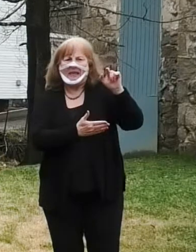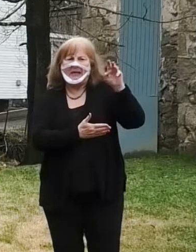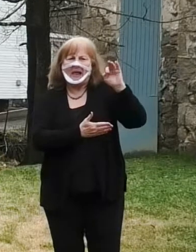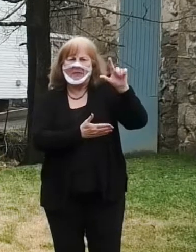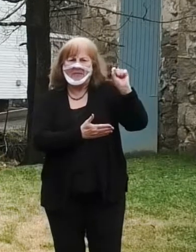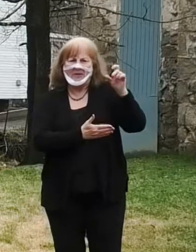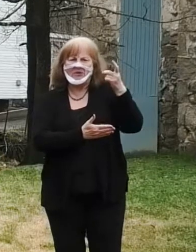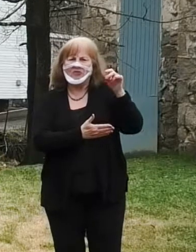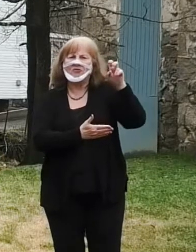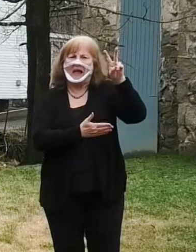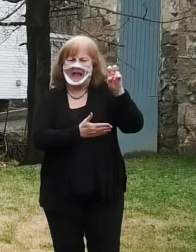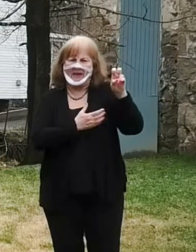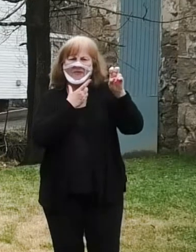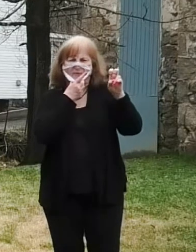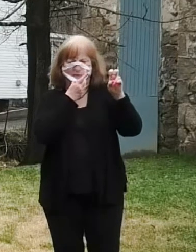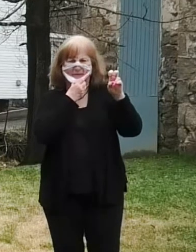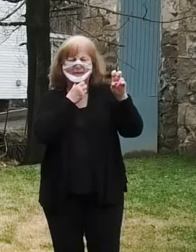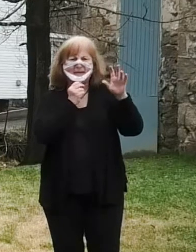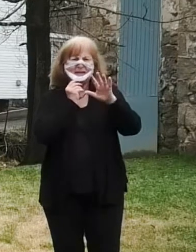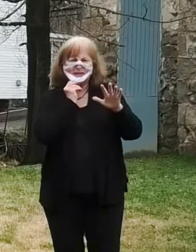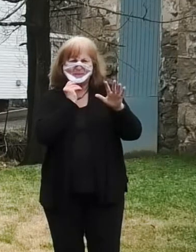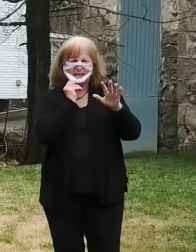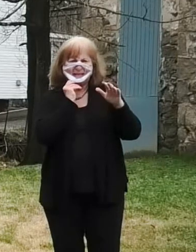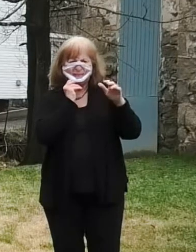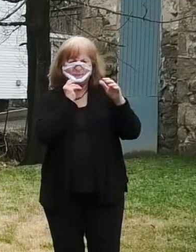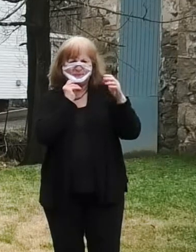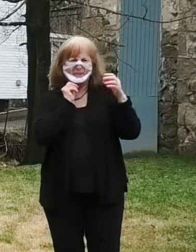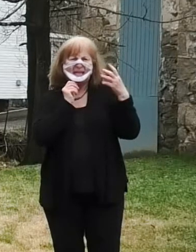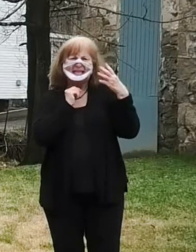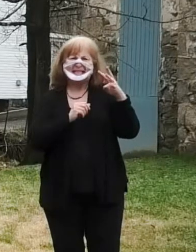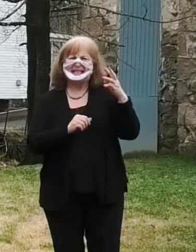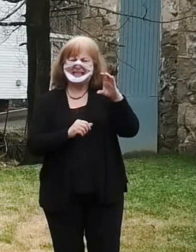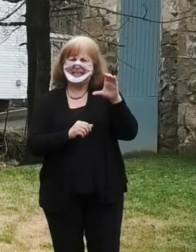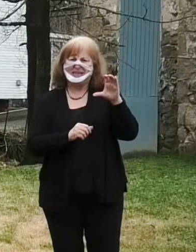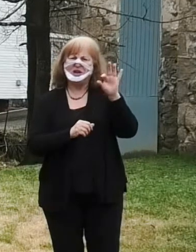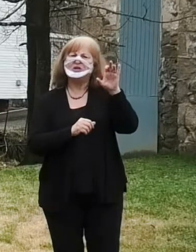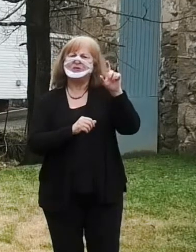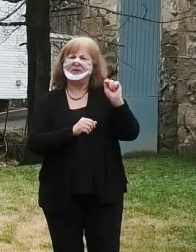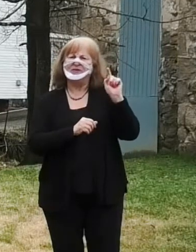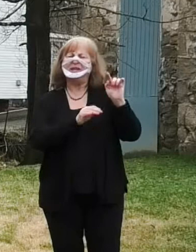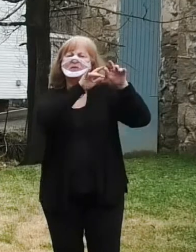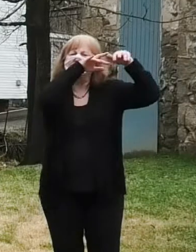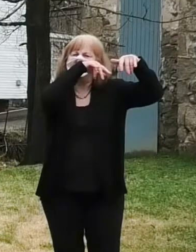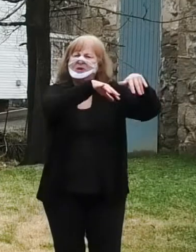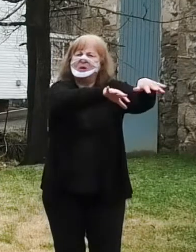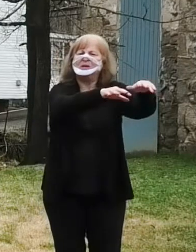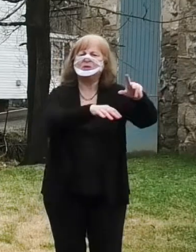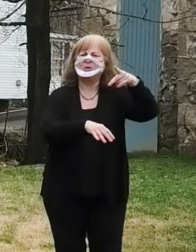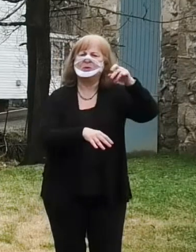and runs approximately 1,600 feet to outflow into the Patapsco River.